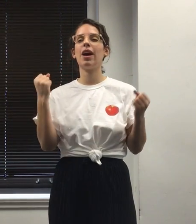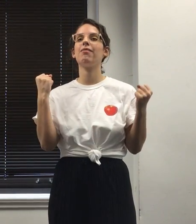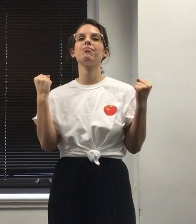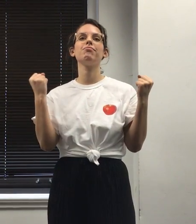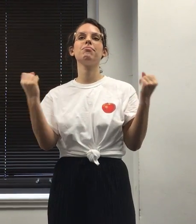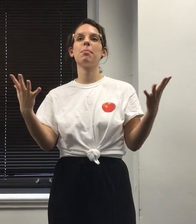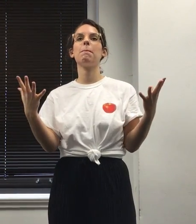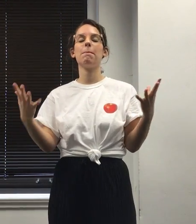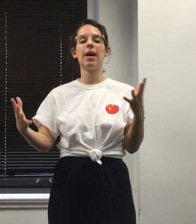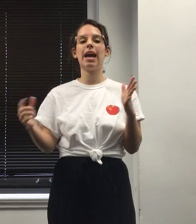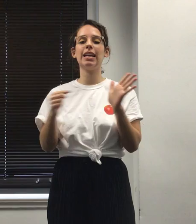talk more about this a little